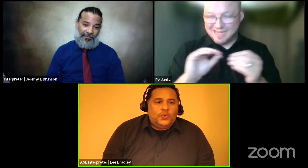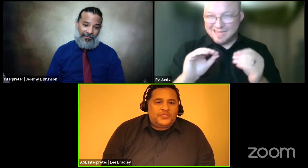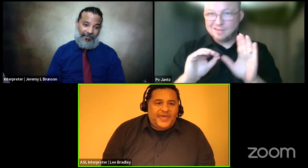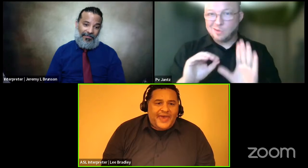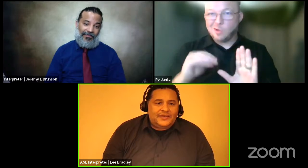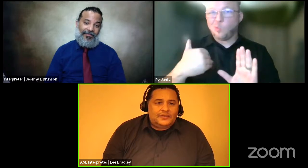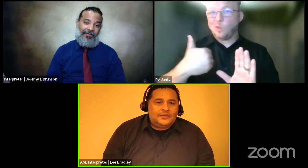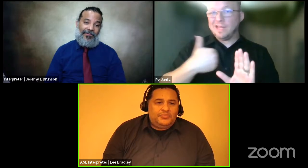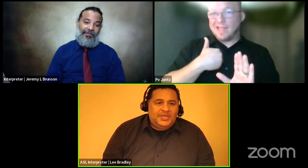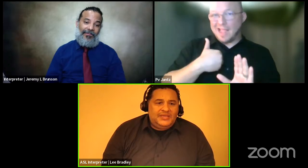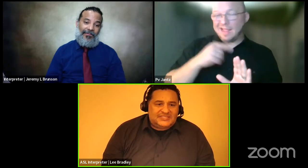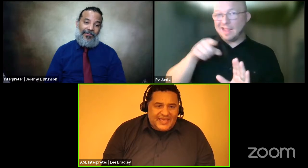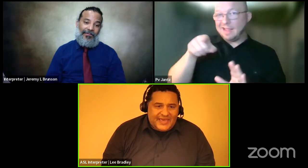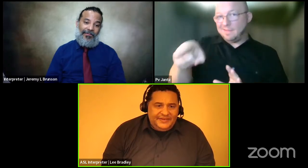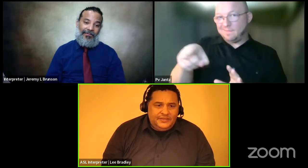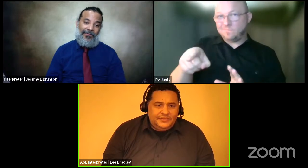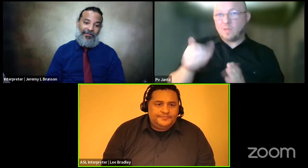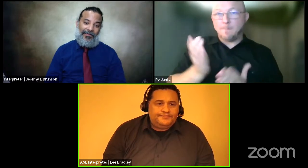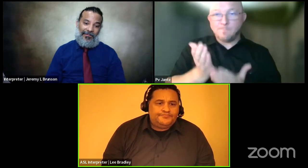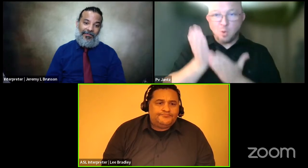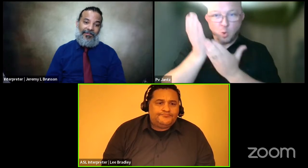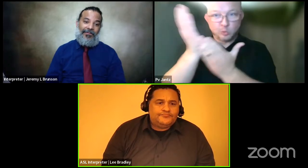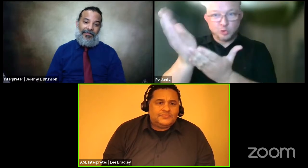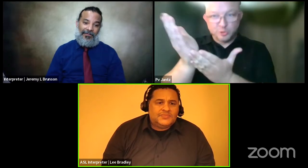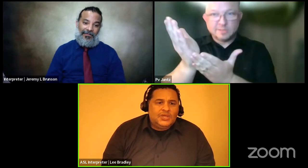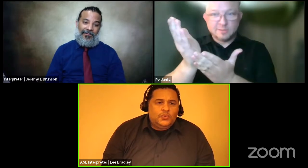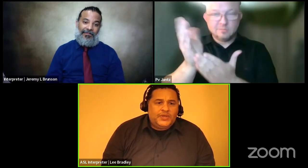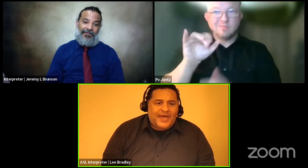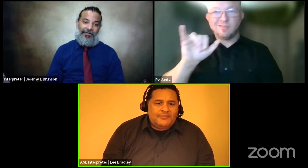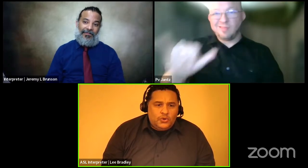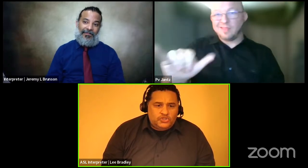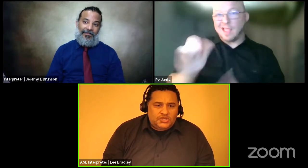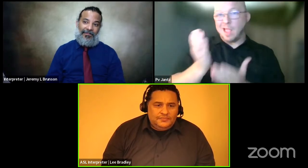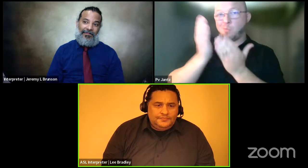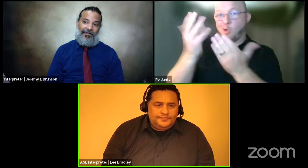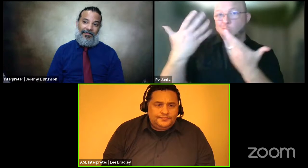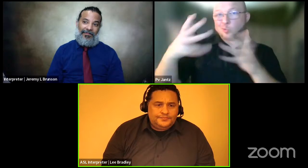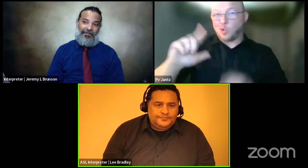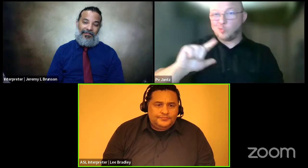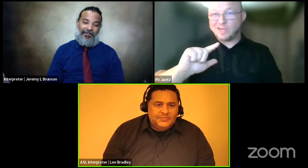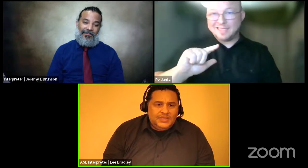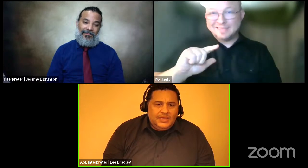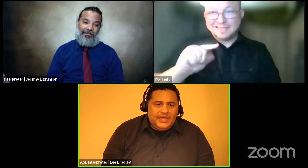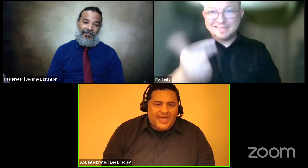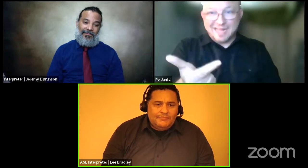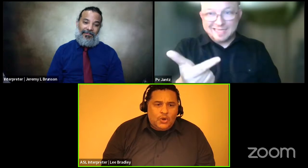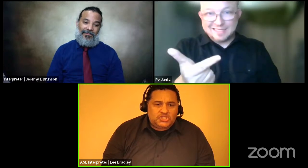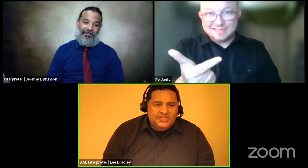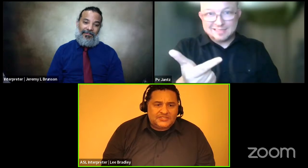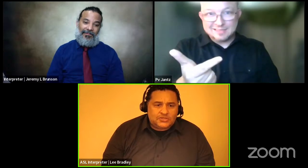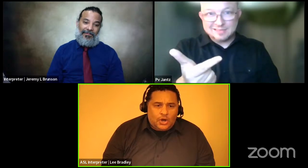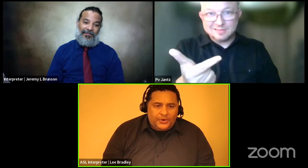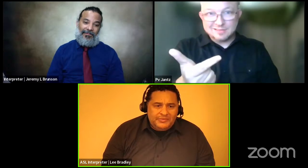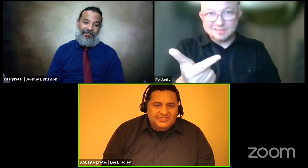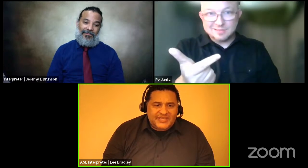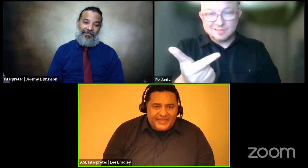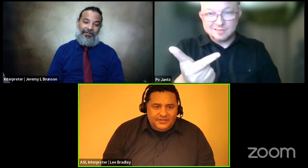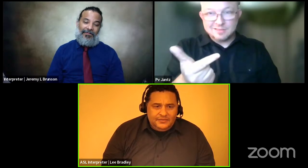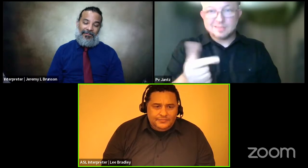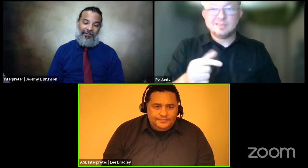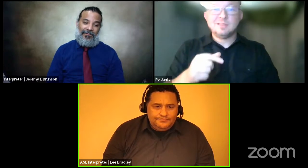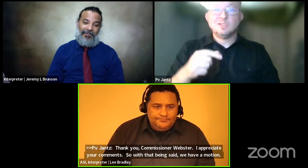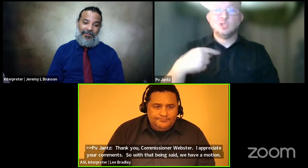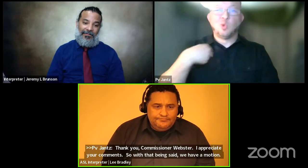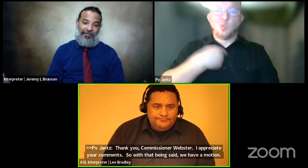So with that being said, we have a motion, and that motion has already been